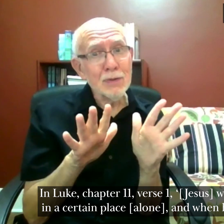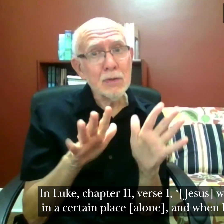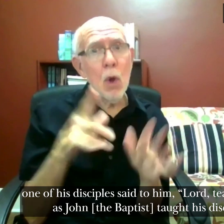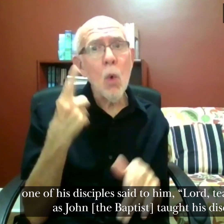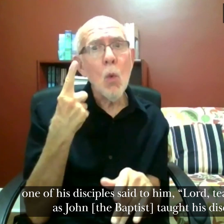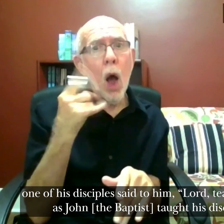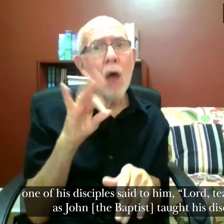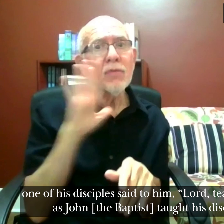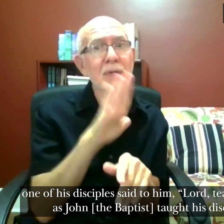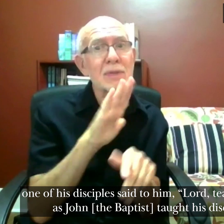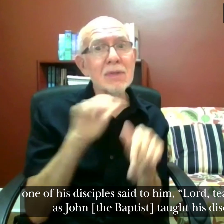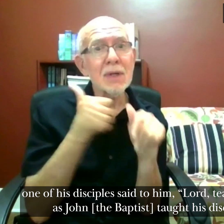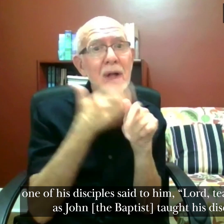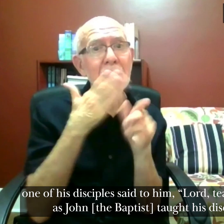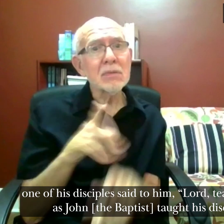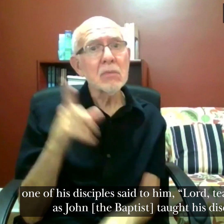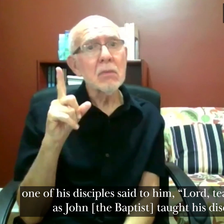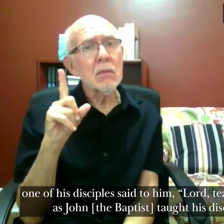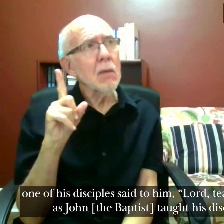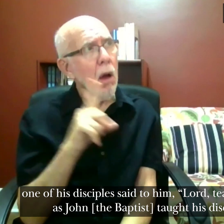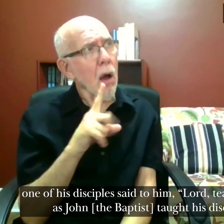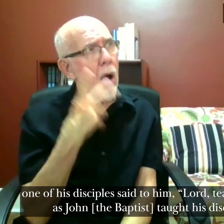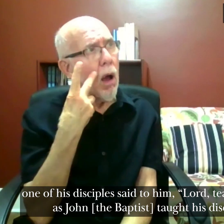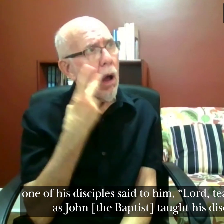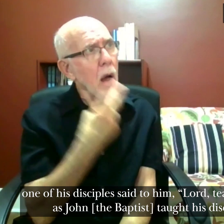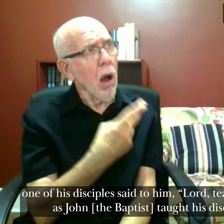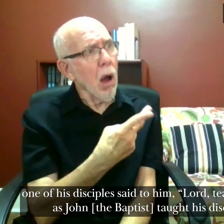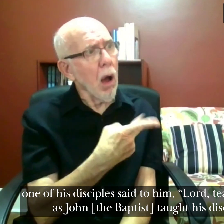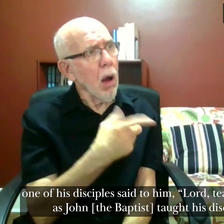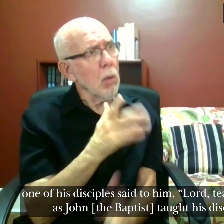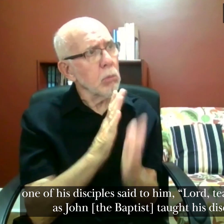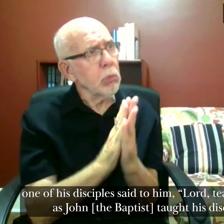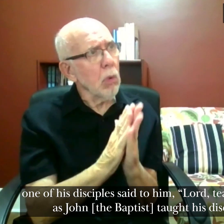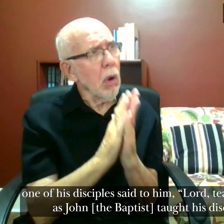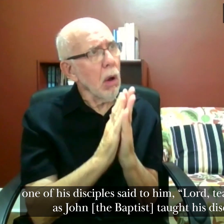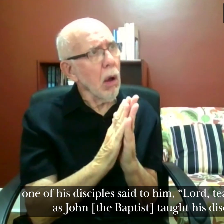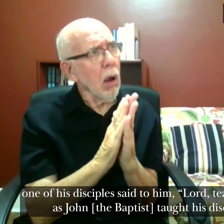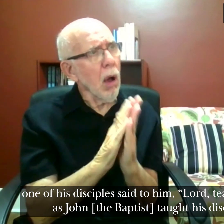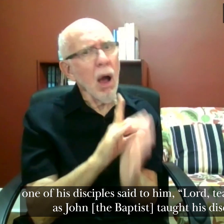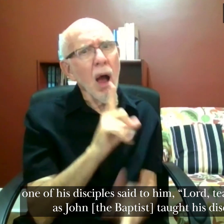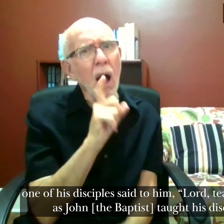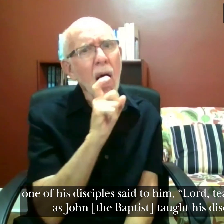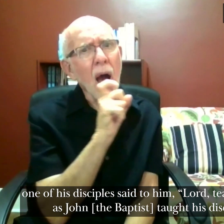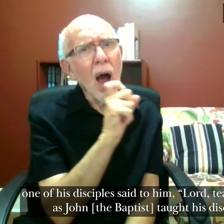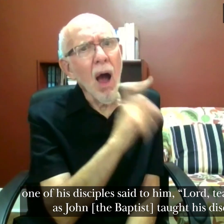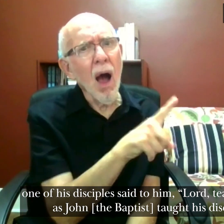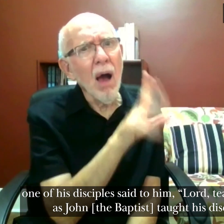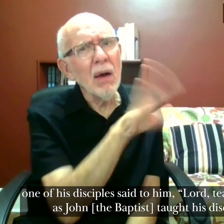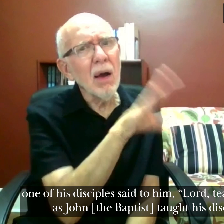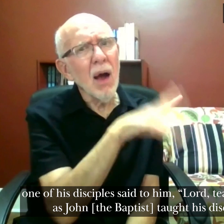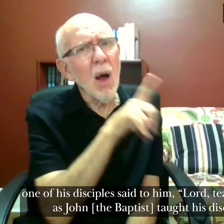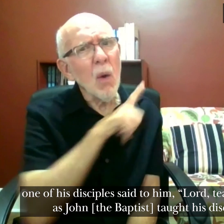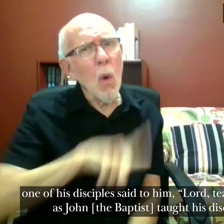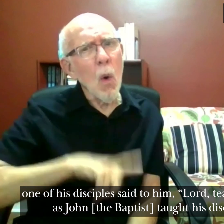one of his disciples said to him, "Lord, teach us to pray, as John the Baptist taught his disciples."